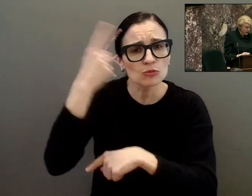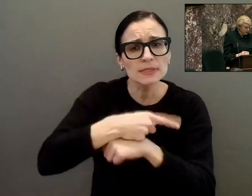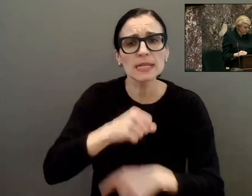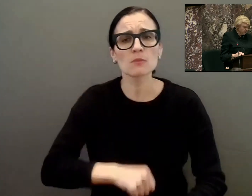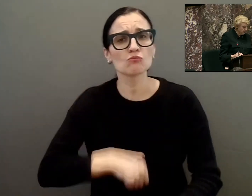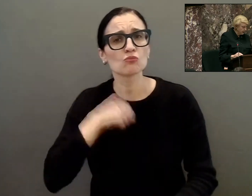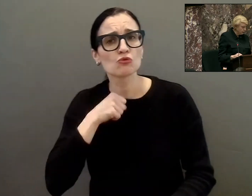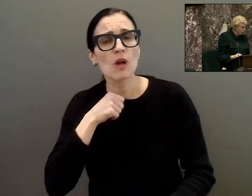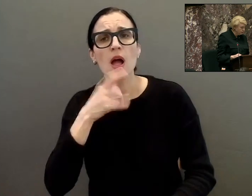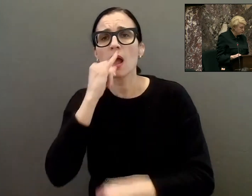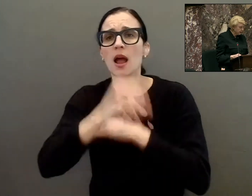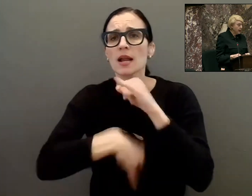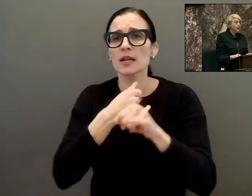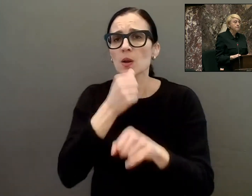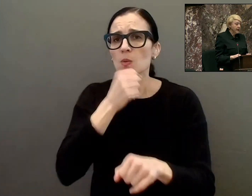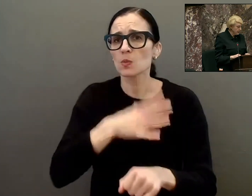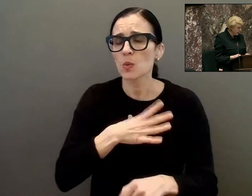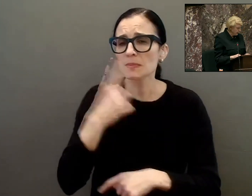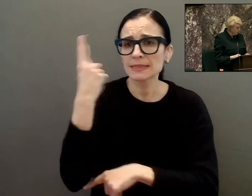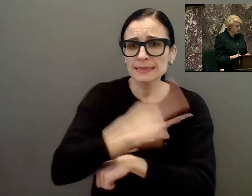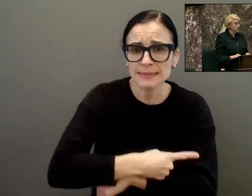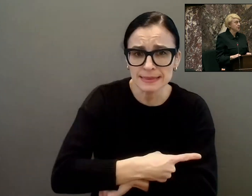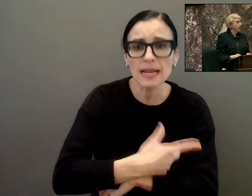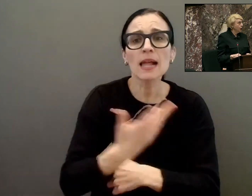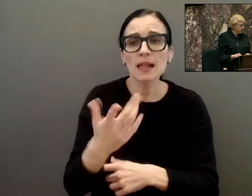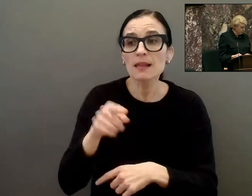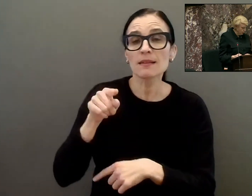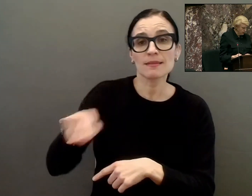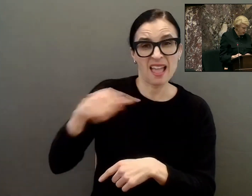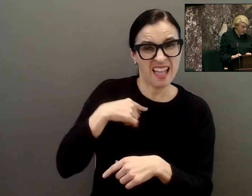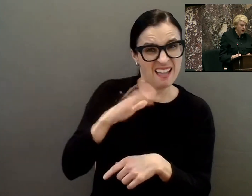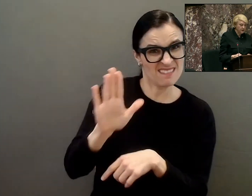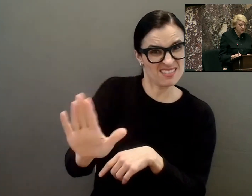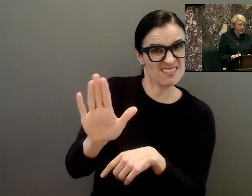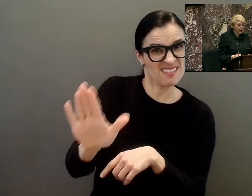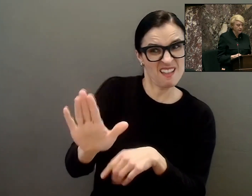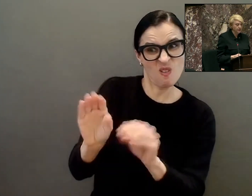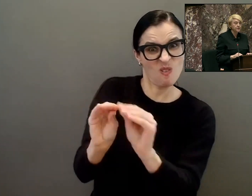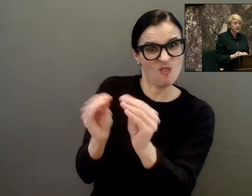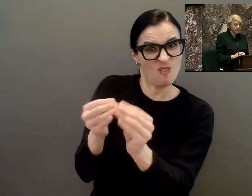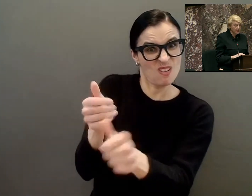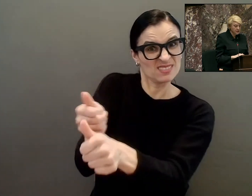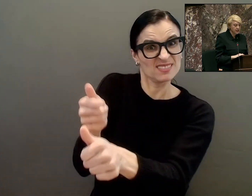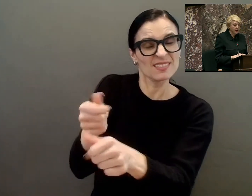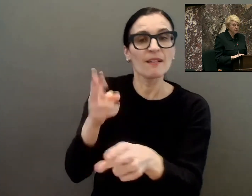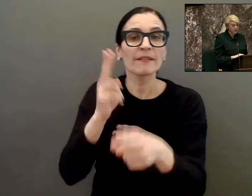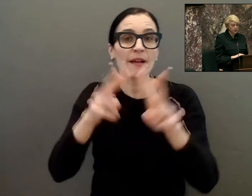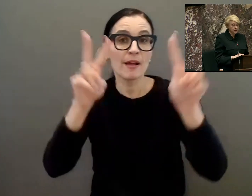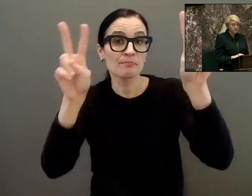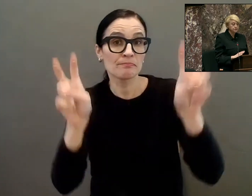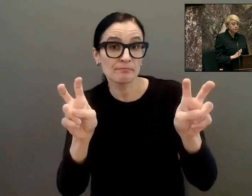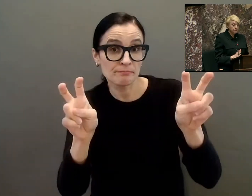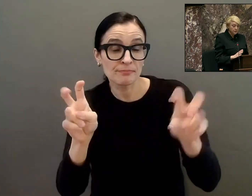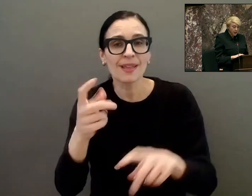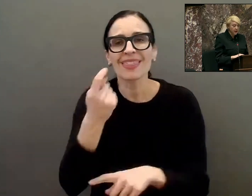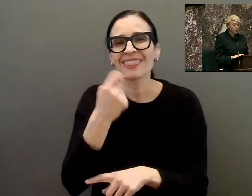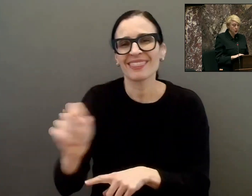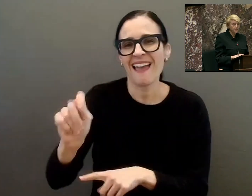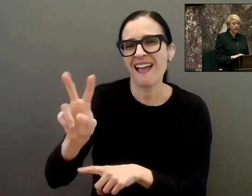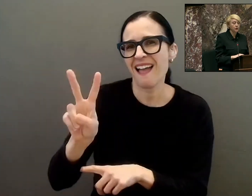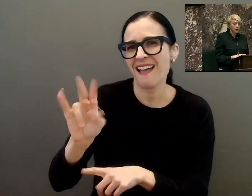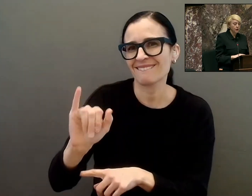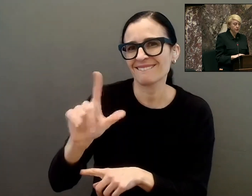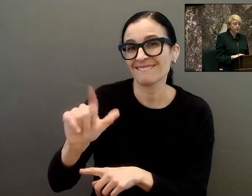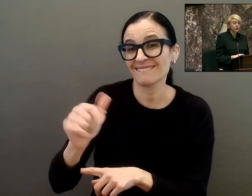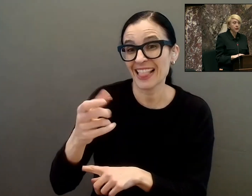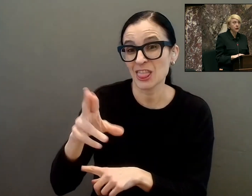to make them feel at home. Many languages are spoken by the staff. Some staff members have worked